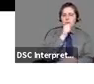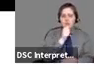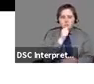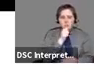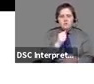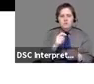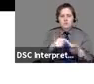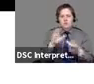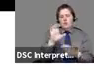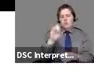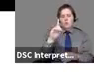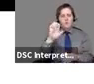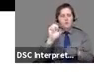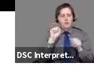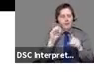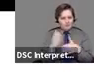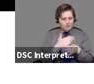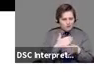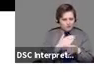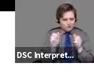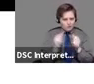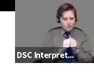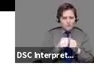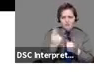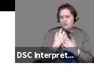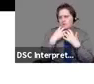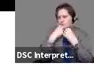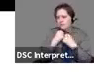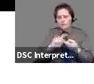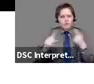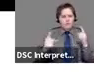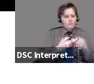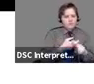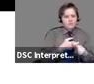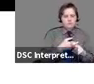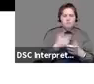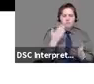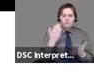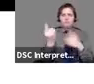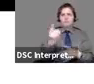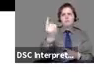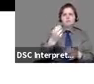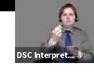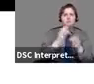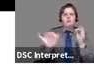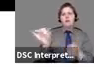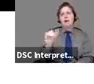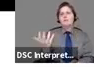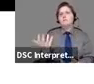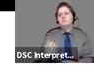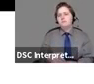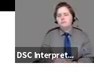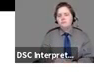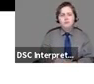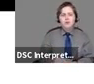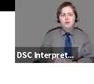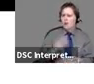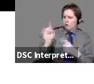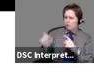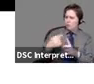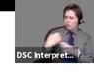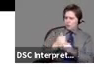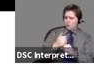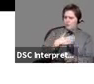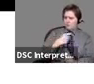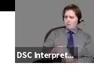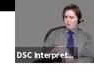or codes that they can share with a loved one or friend. It may be something as simple as, when are you going to make my